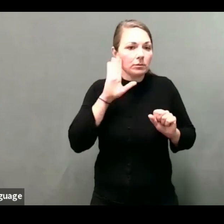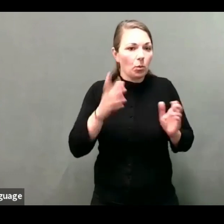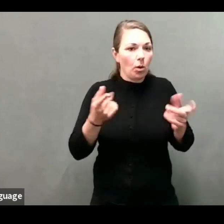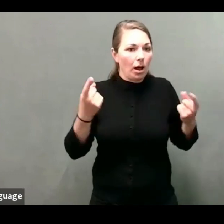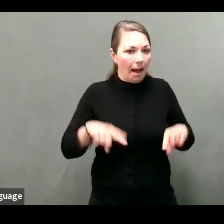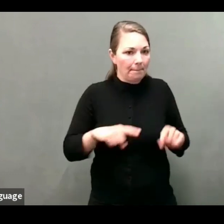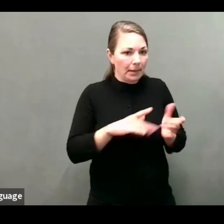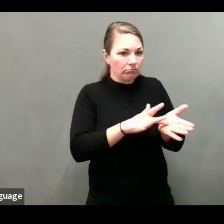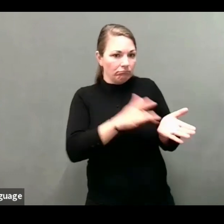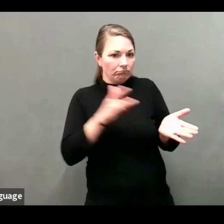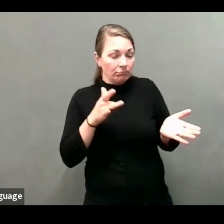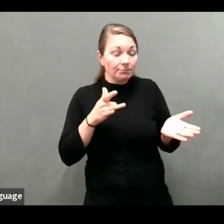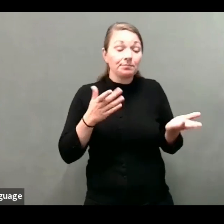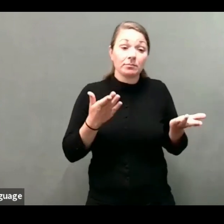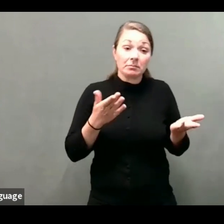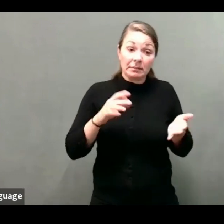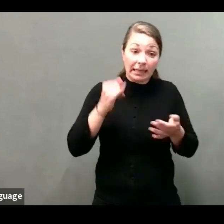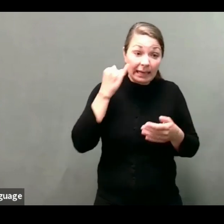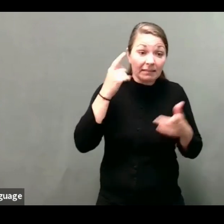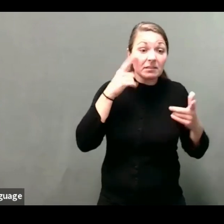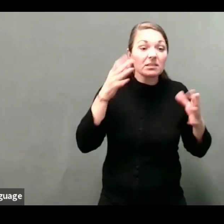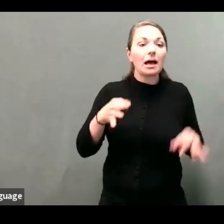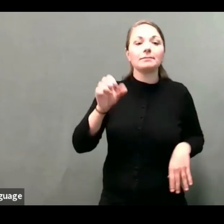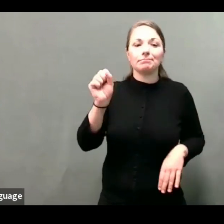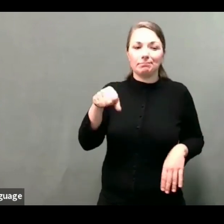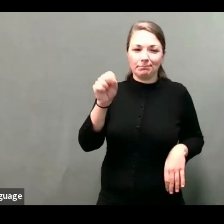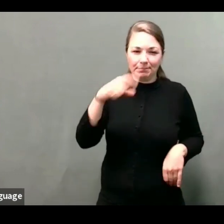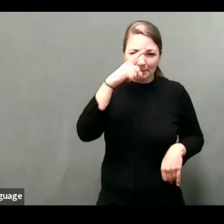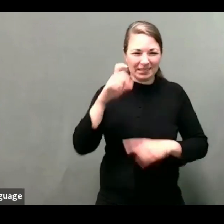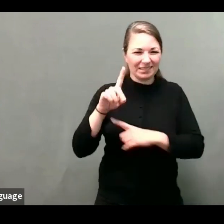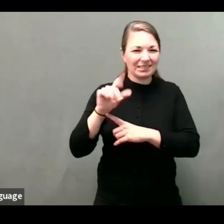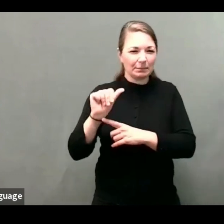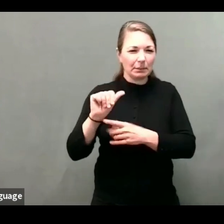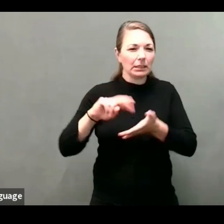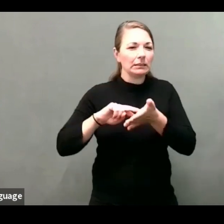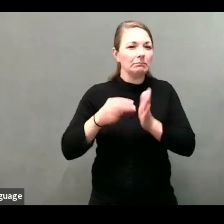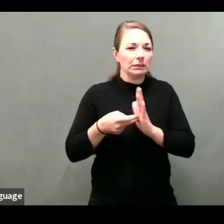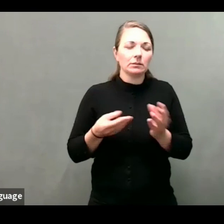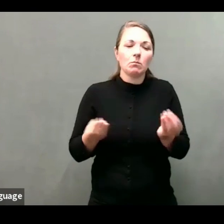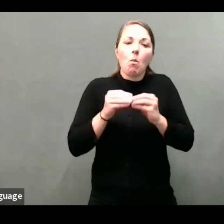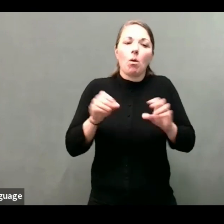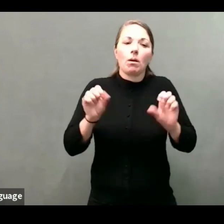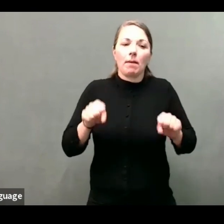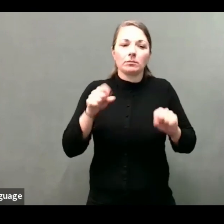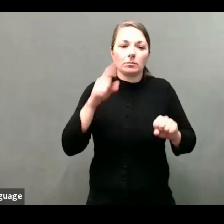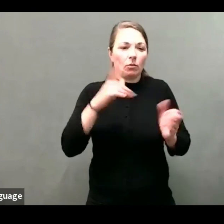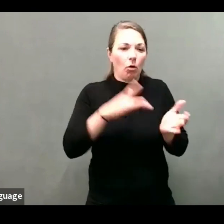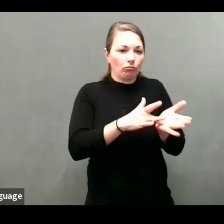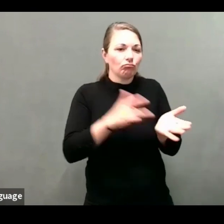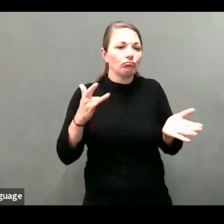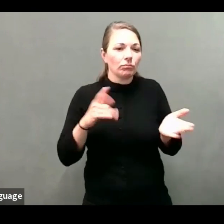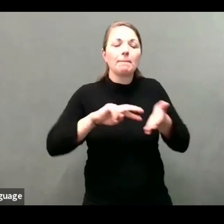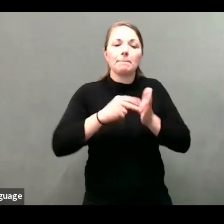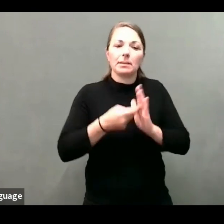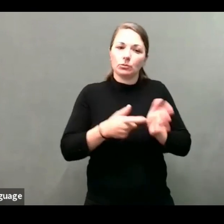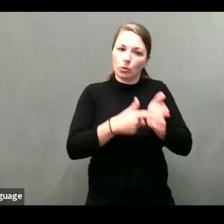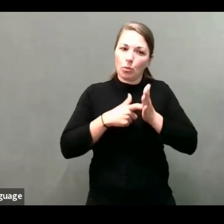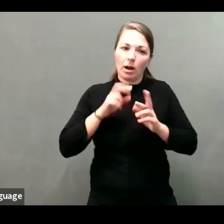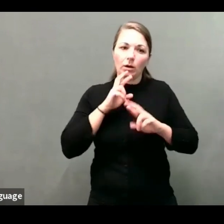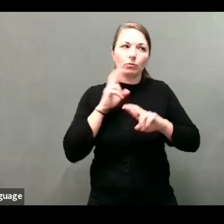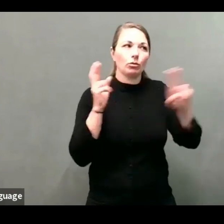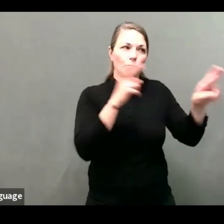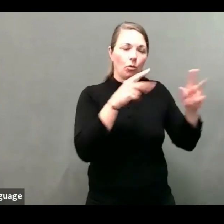at higher risk, that healthcare professional is legally obligated to report that to law enforcement and Adult Protective